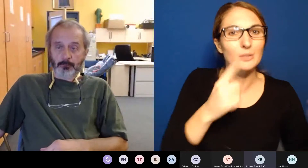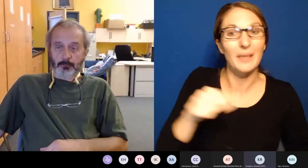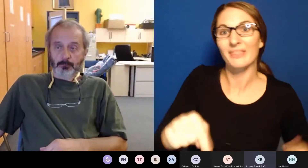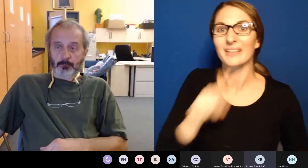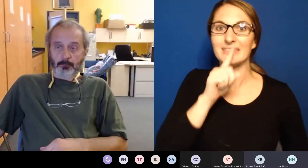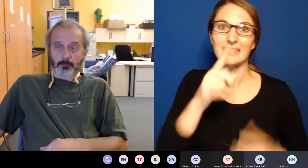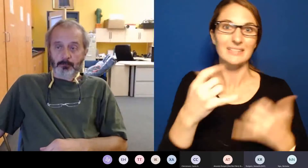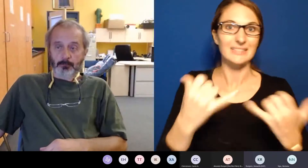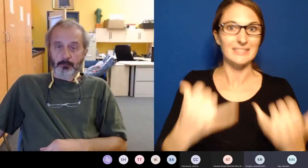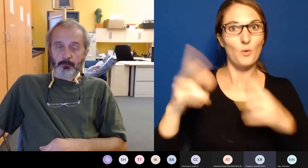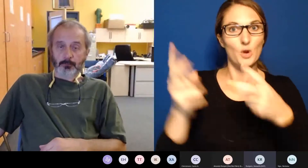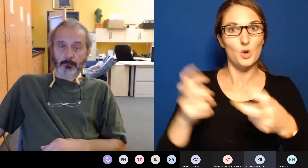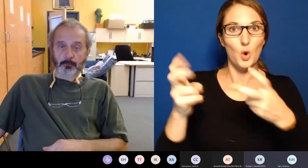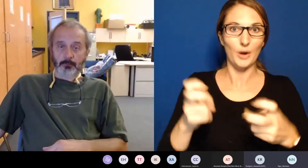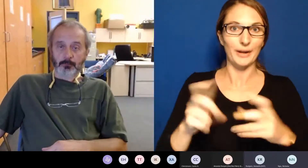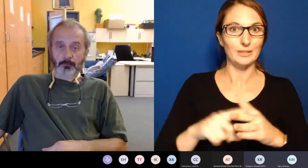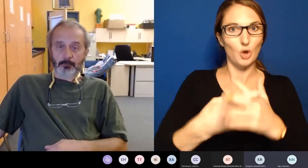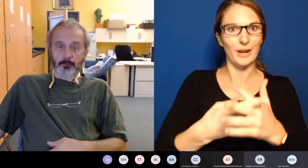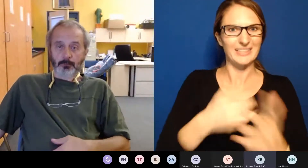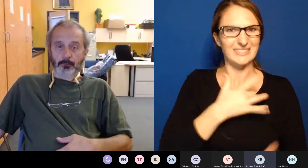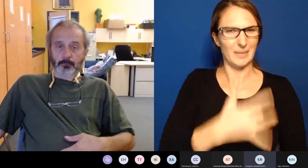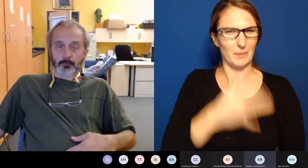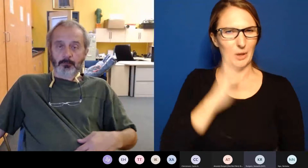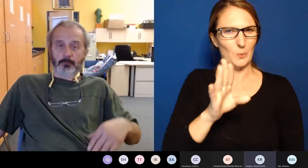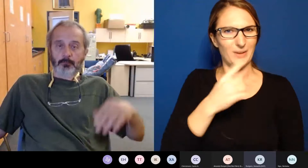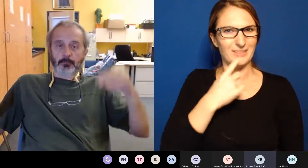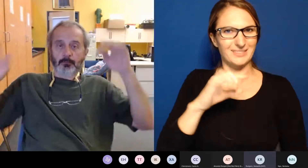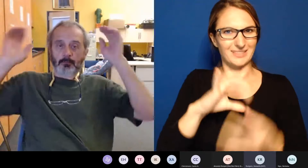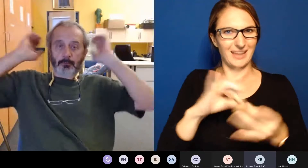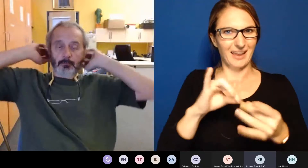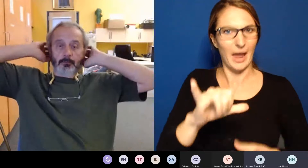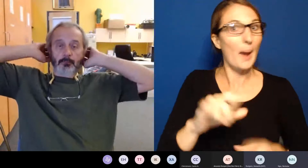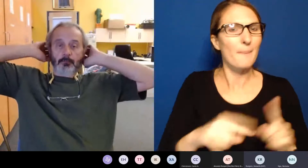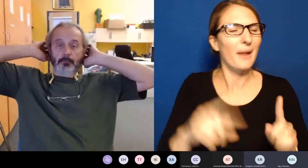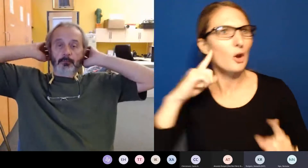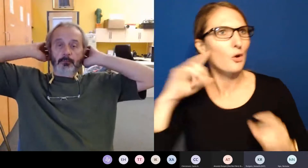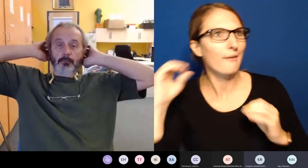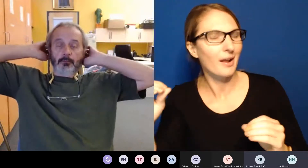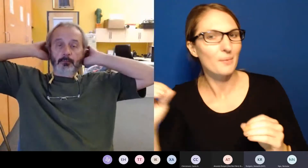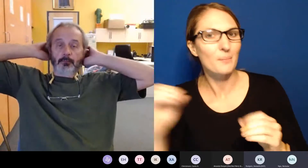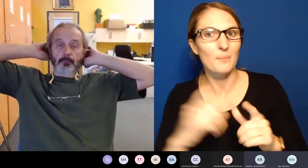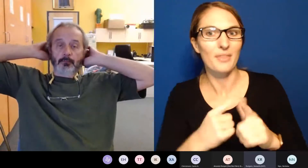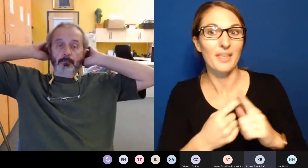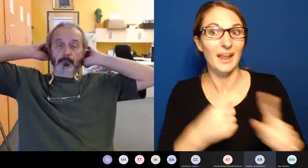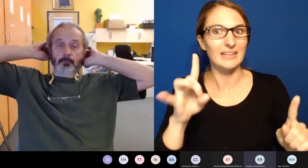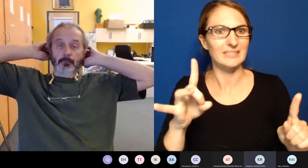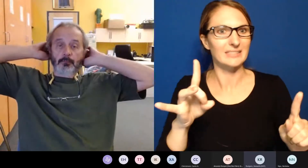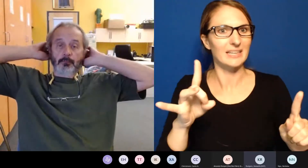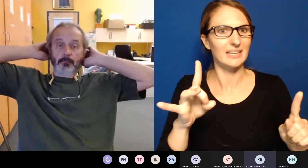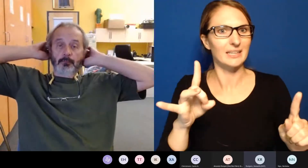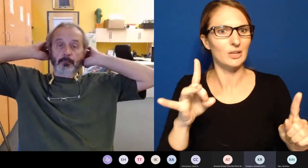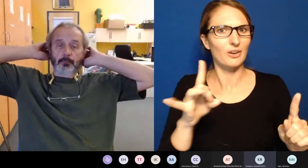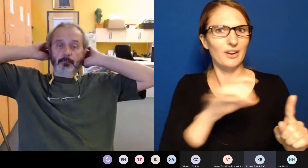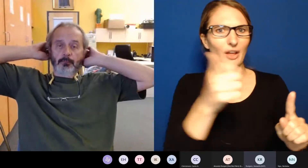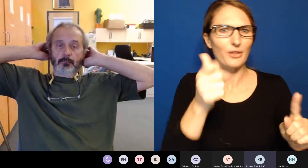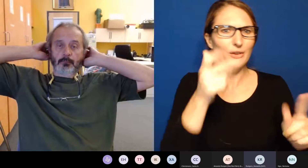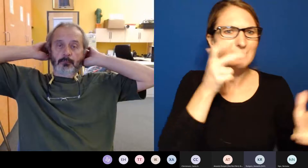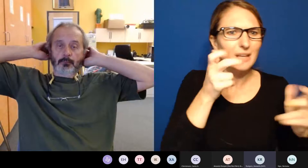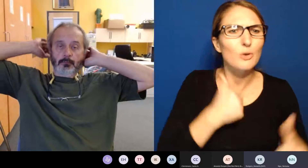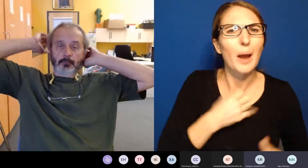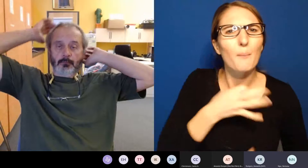now started or whatever that would be. But I didn't hear it myself, but I did hear the blank out of sound. So is that something